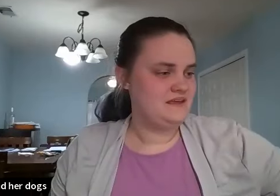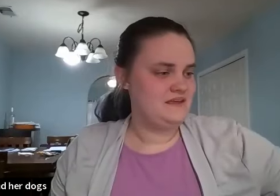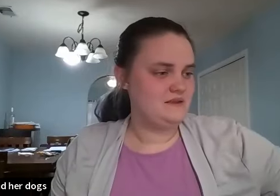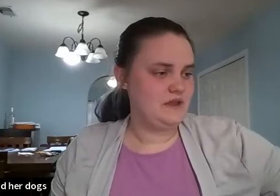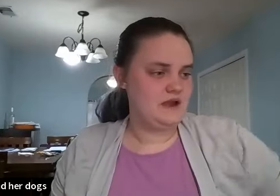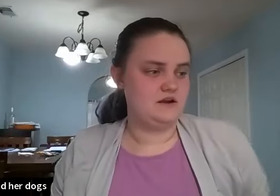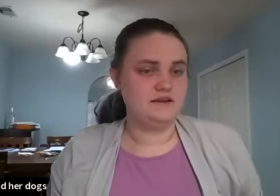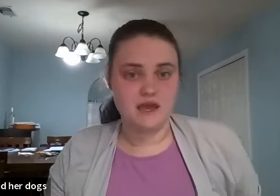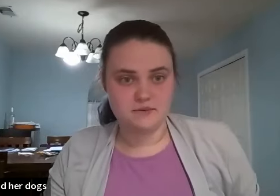Then we had our